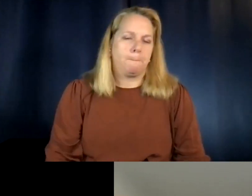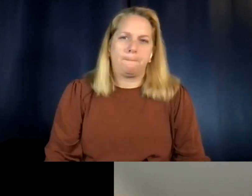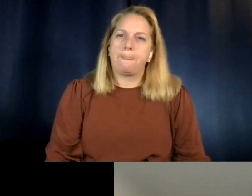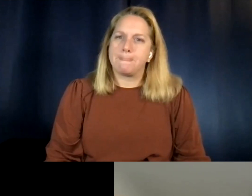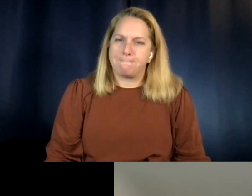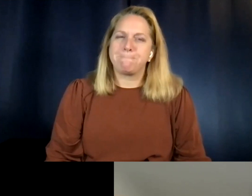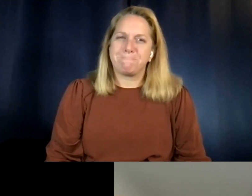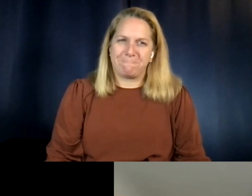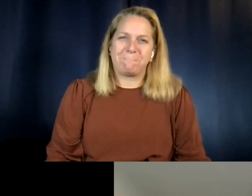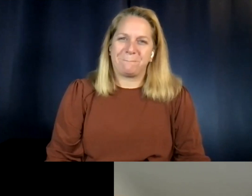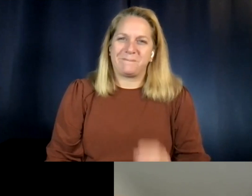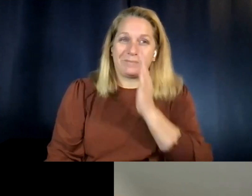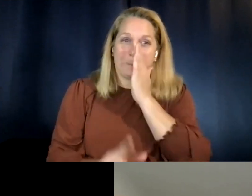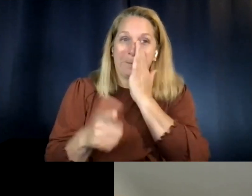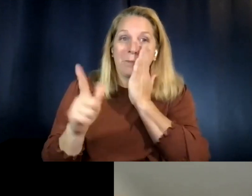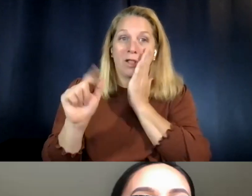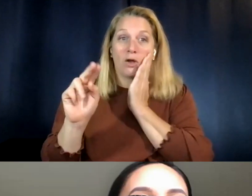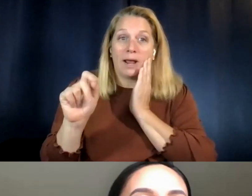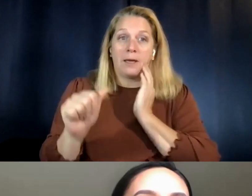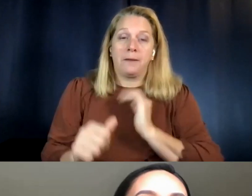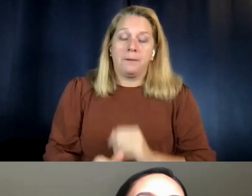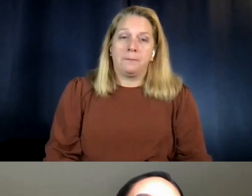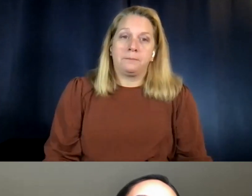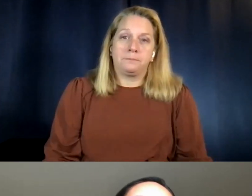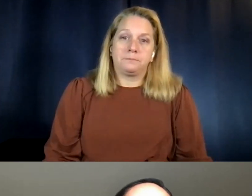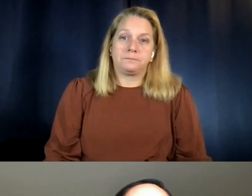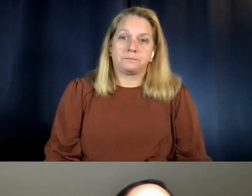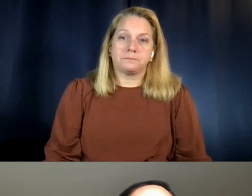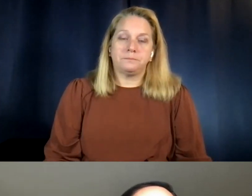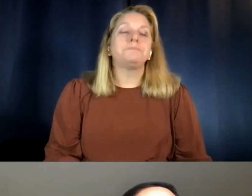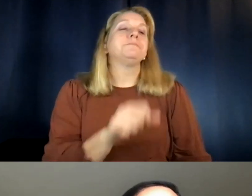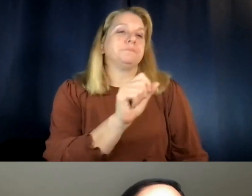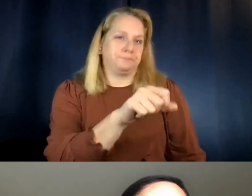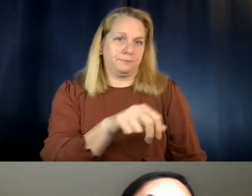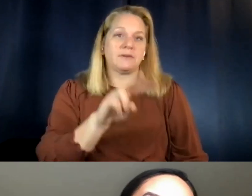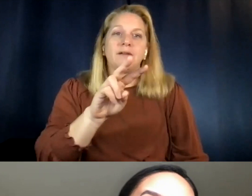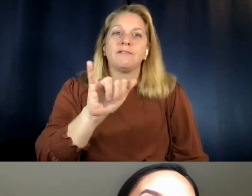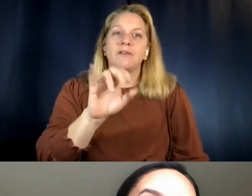Thank you. Lorena? Yeah, in the case of Violeta,